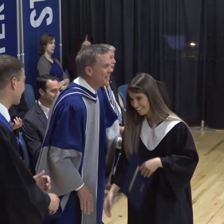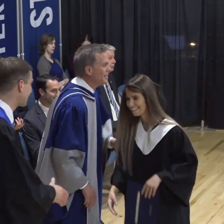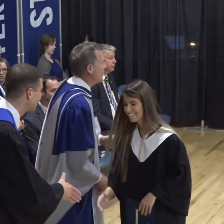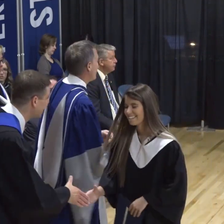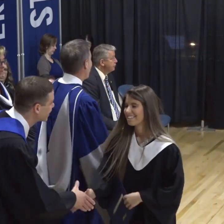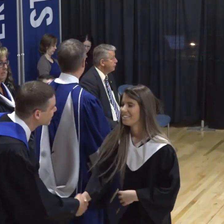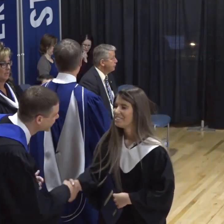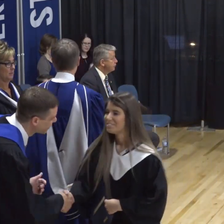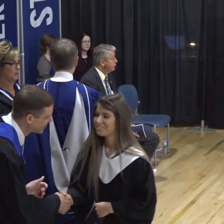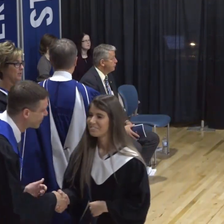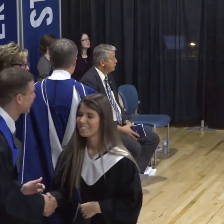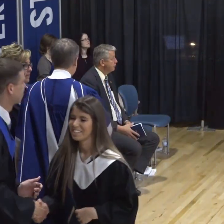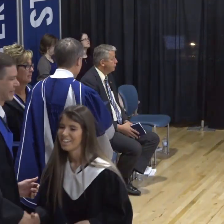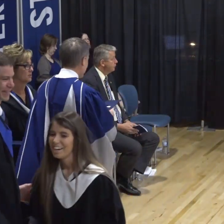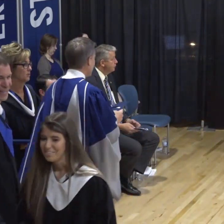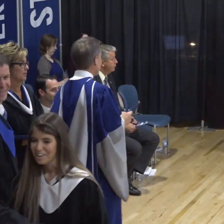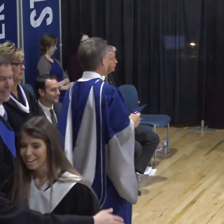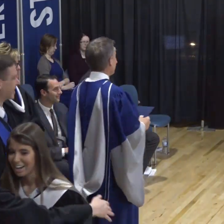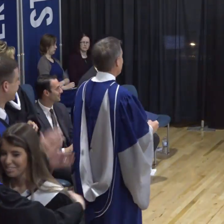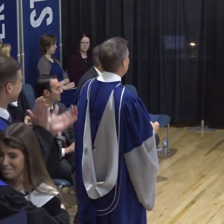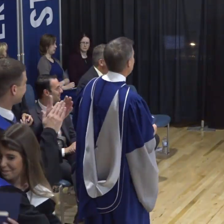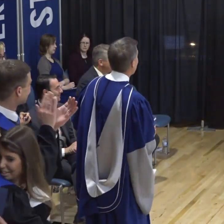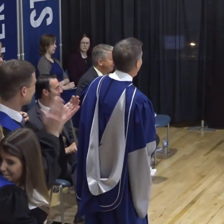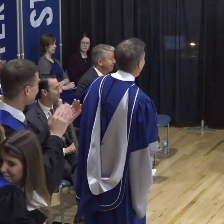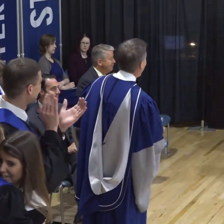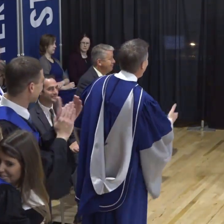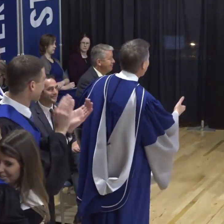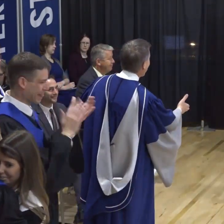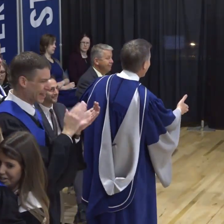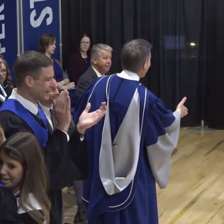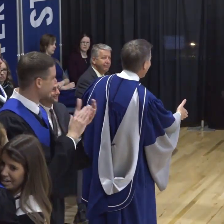Brittany Curran, honors.